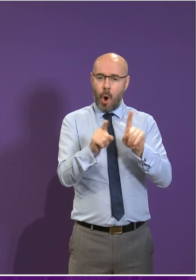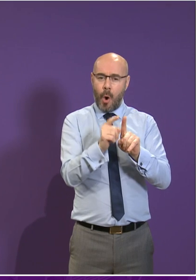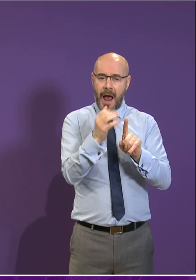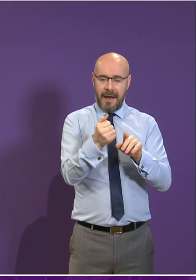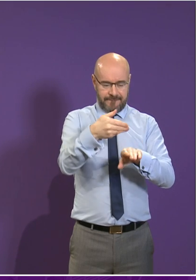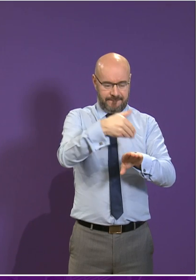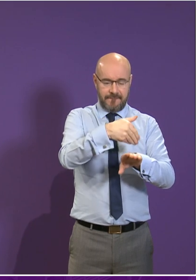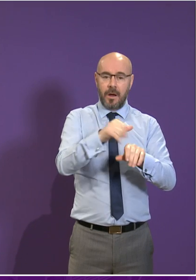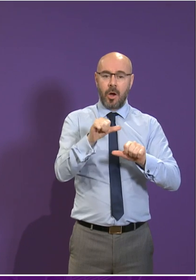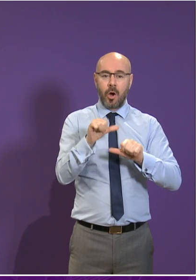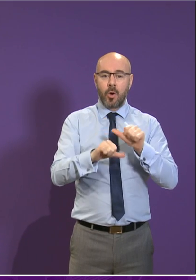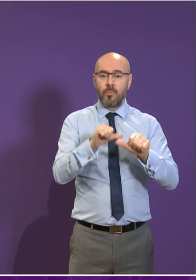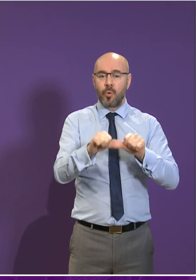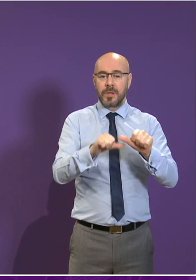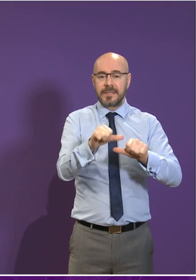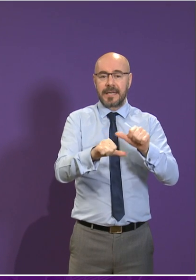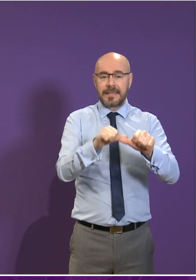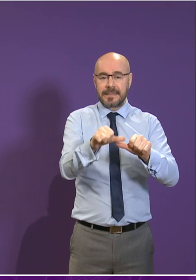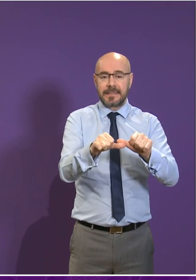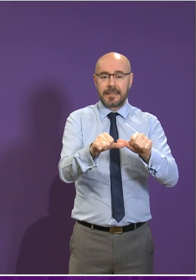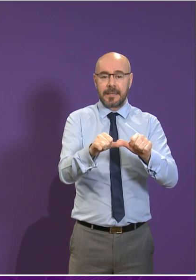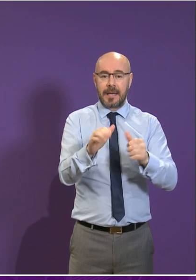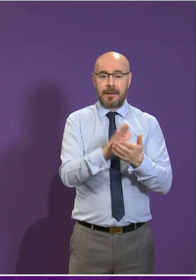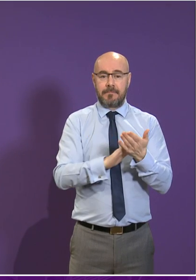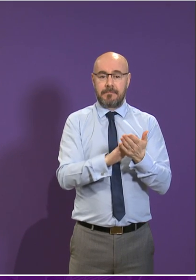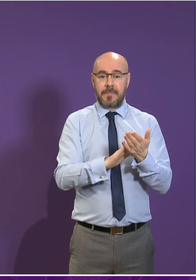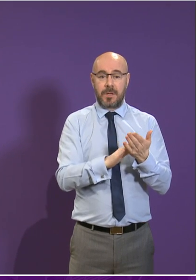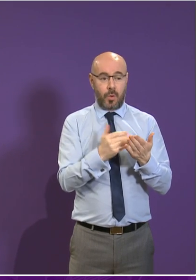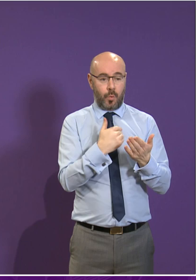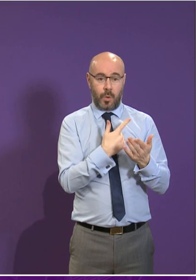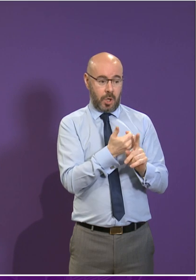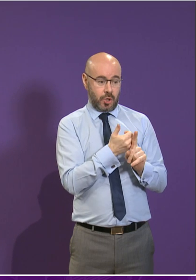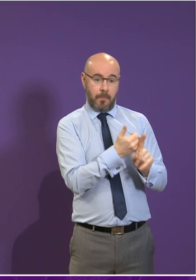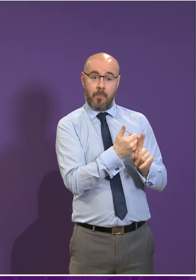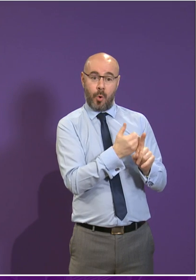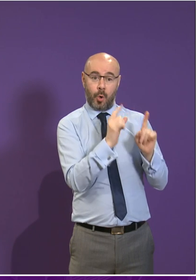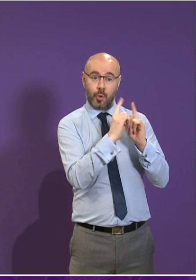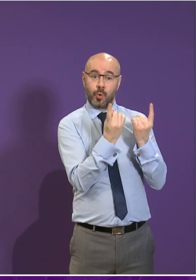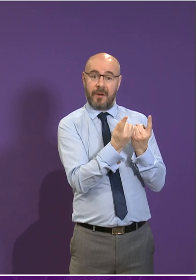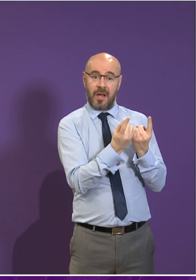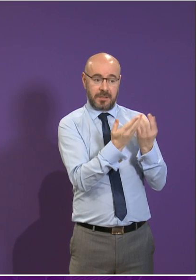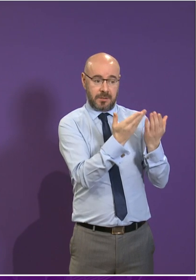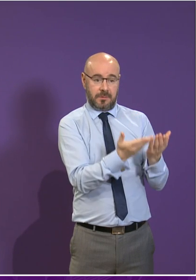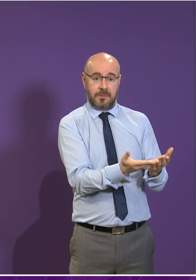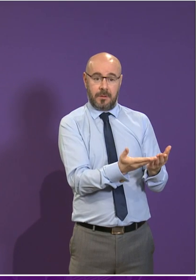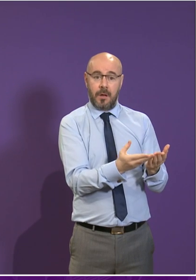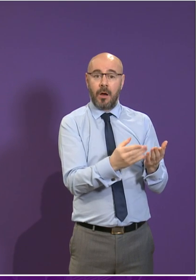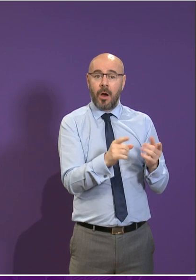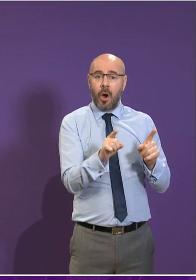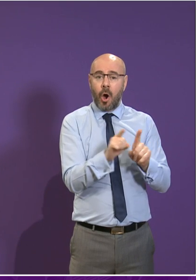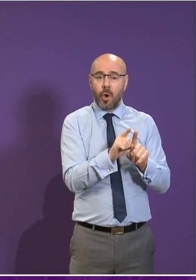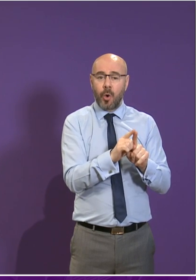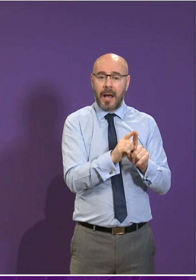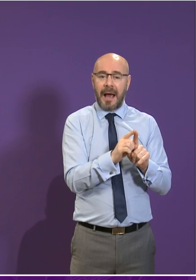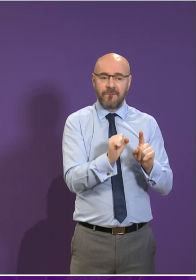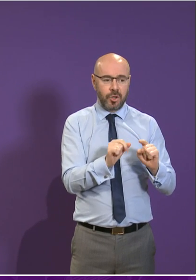sits around that. So there's an element as an outcome agreement manager of support to your institutions, but there's also a huge element